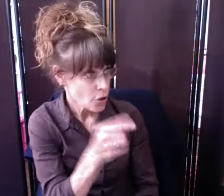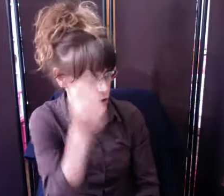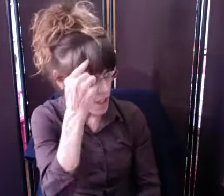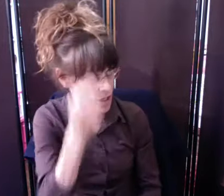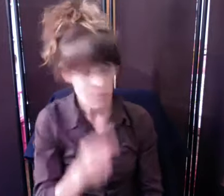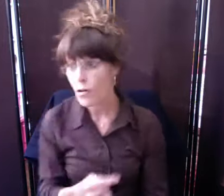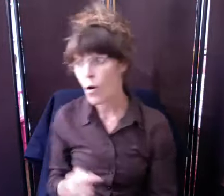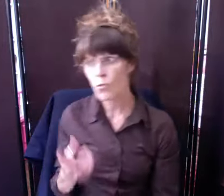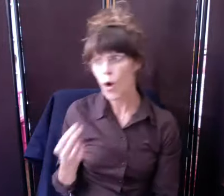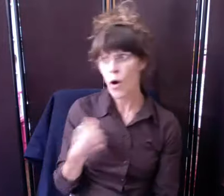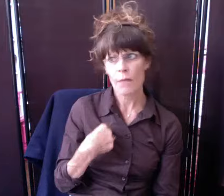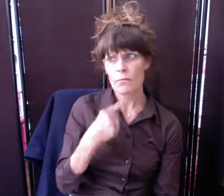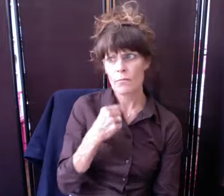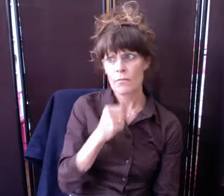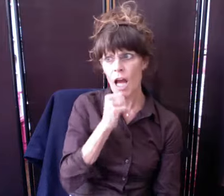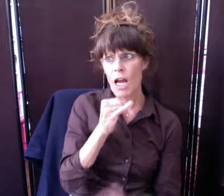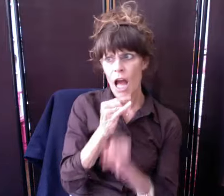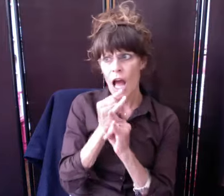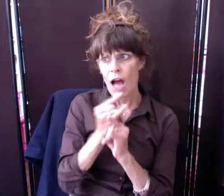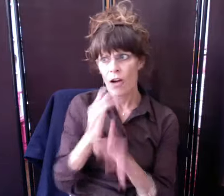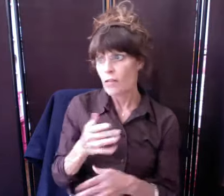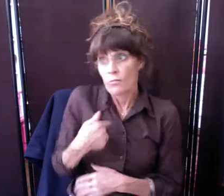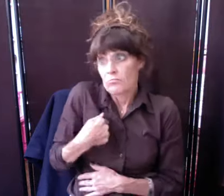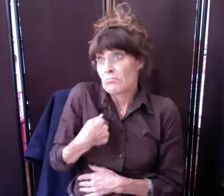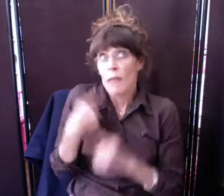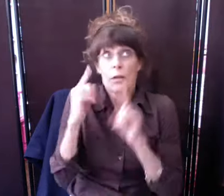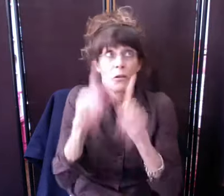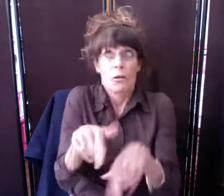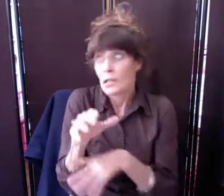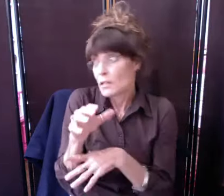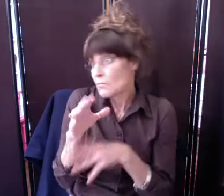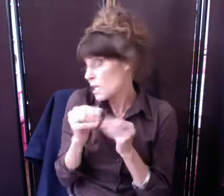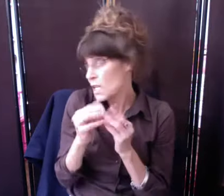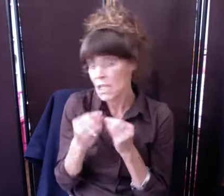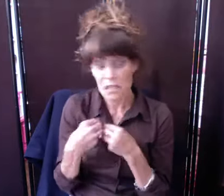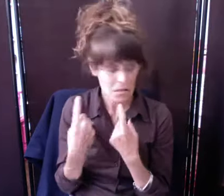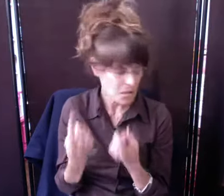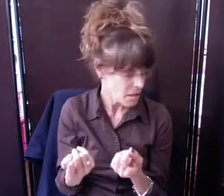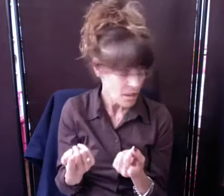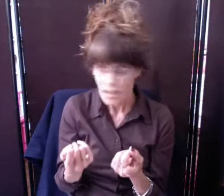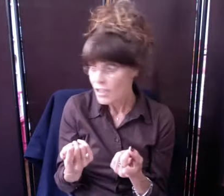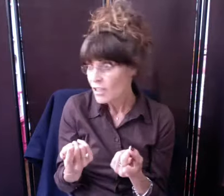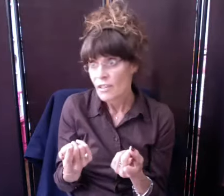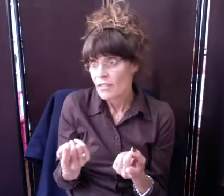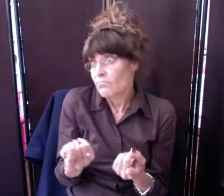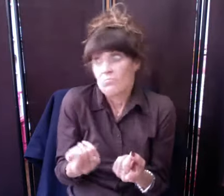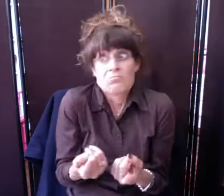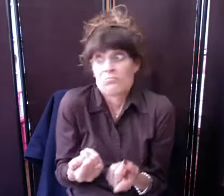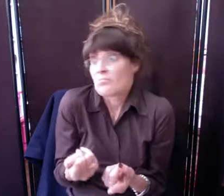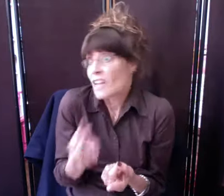alcoholic. And I told her, I said, "Mary, I've been going to meetings for however long at this time, and I said, I didn't drink like so-and-so,